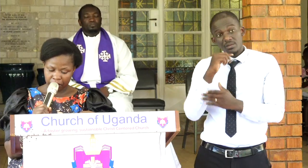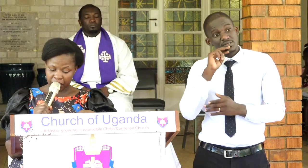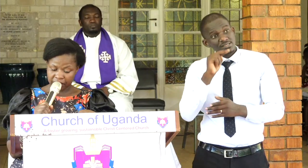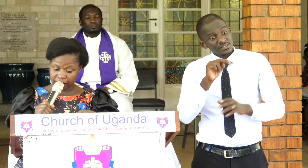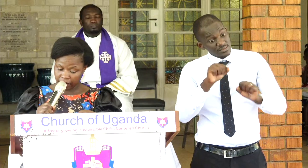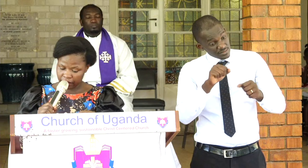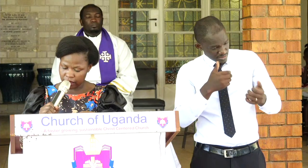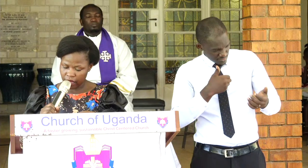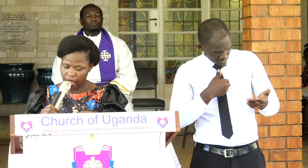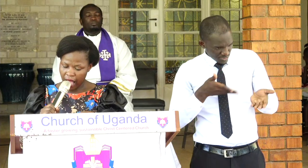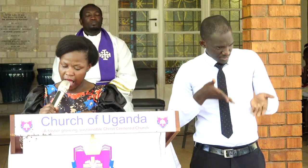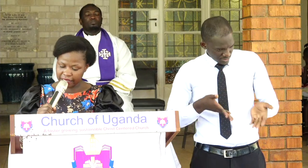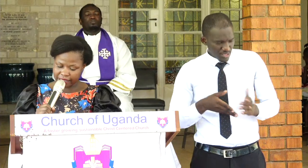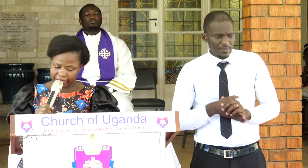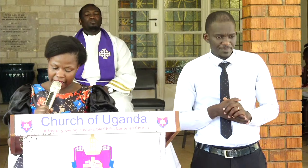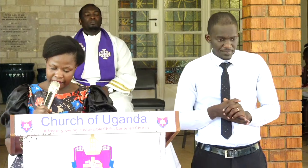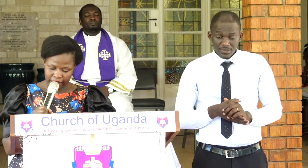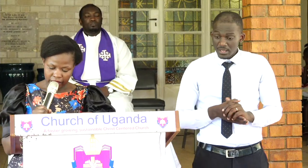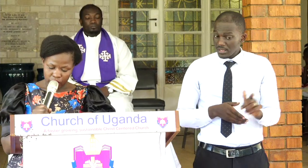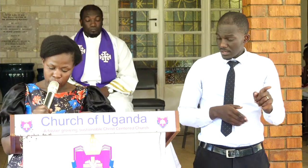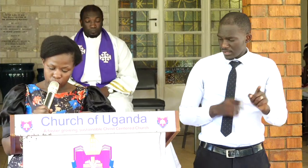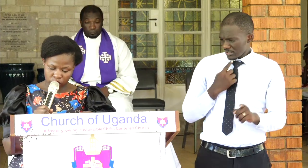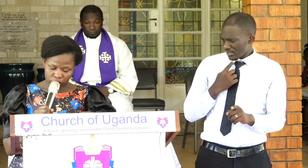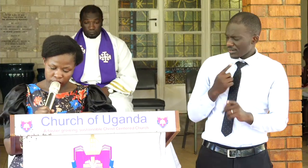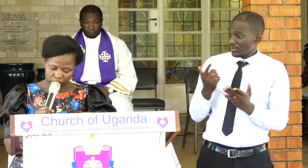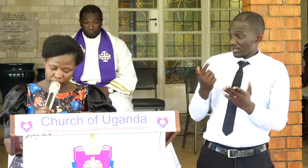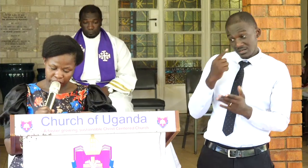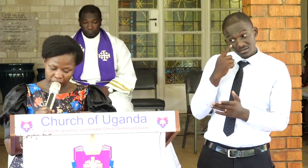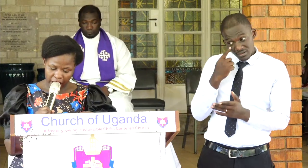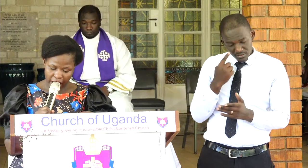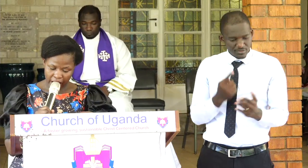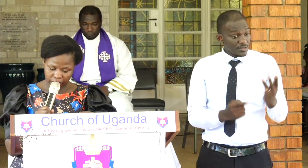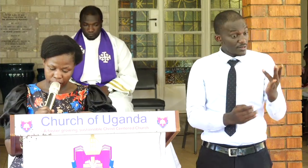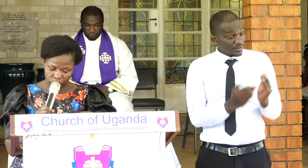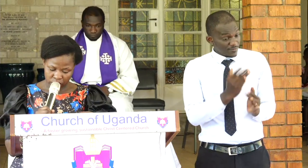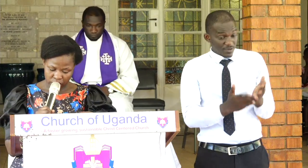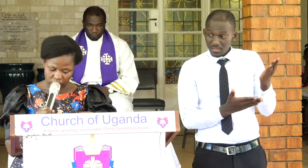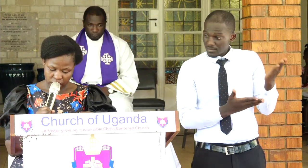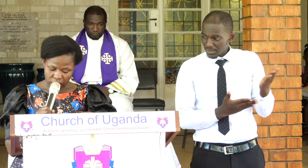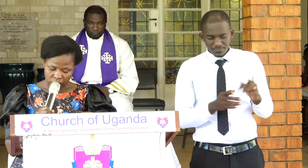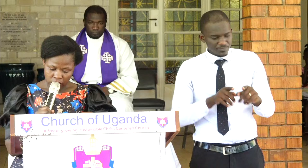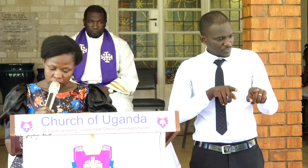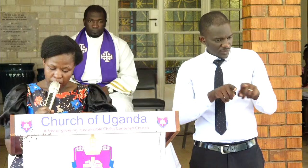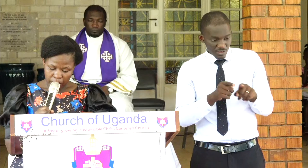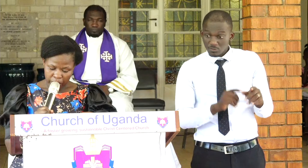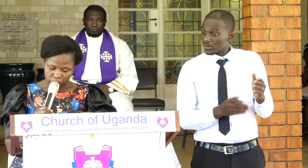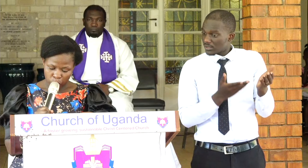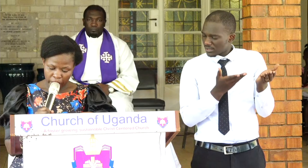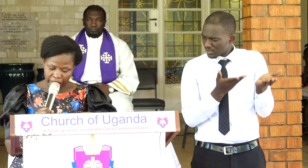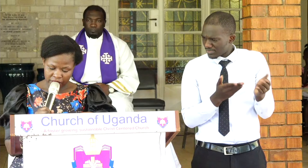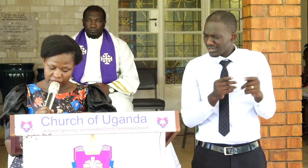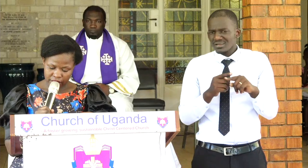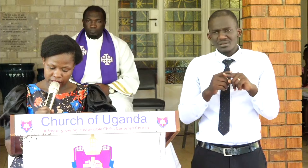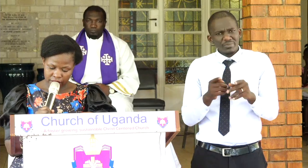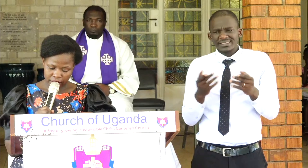I am, my son. And he said, Look, the fire and the wood, but where is the